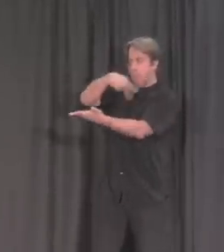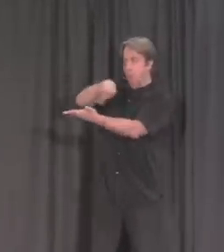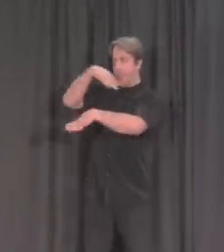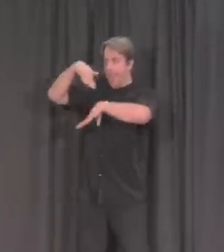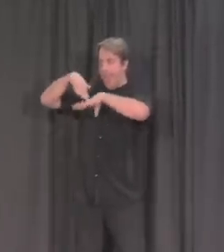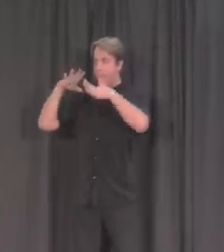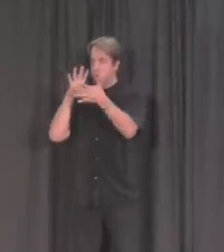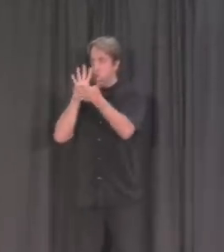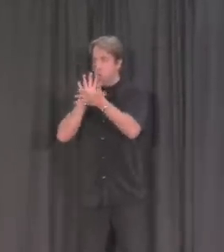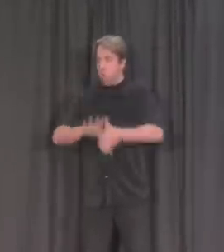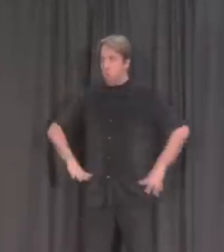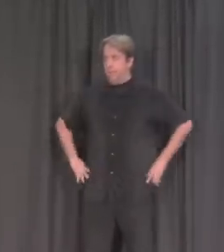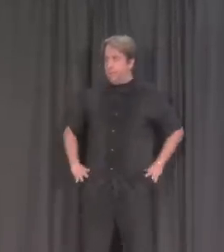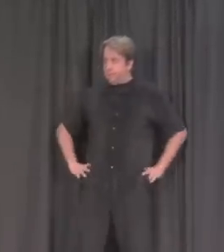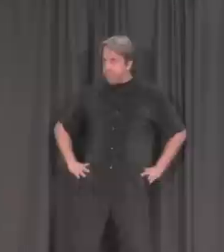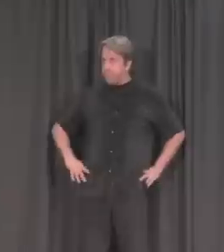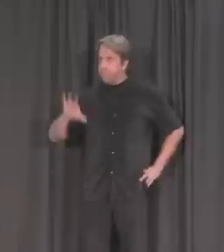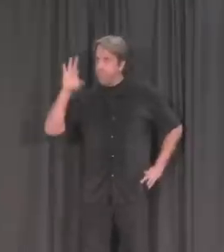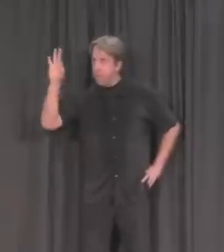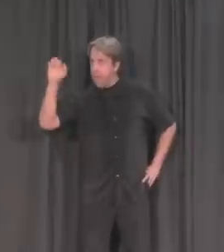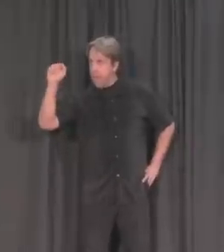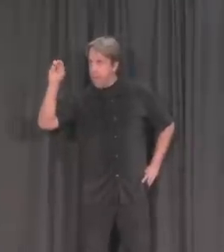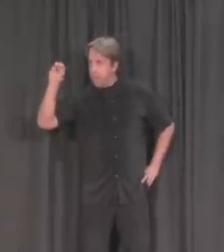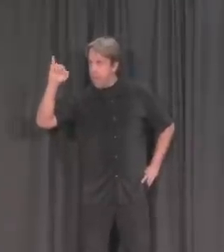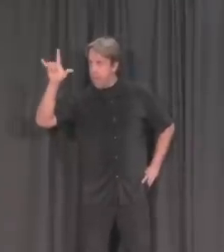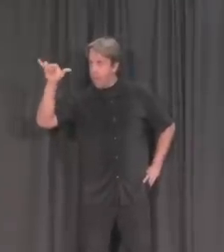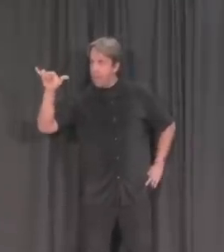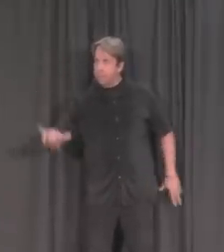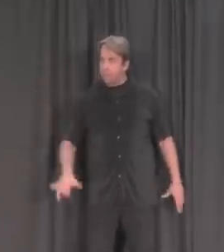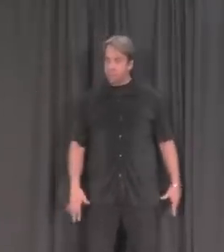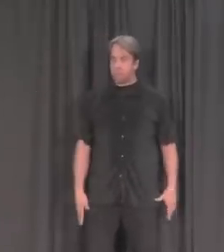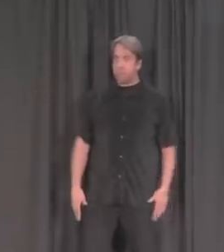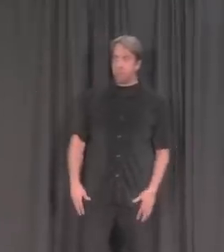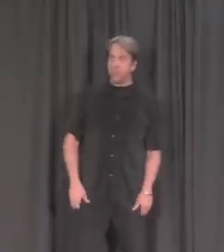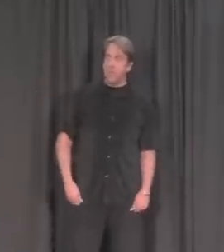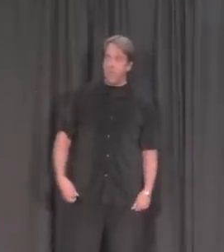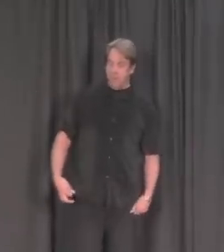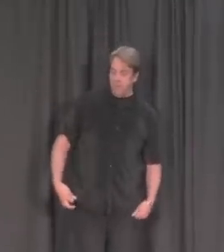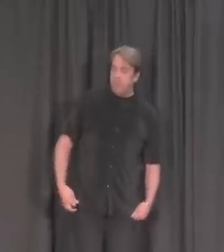What is it? I learned a poem at school. Family is the title.